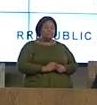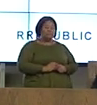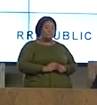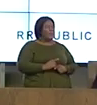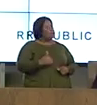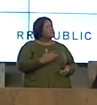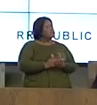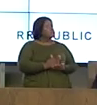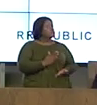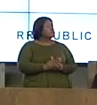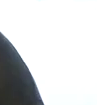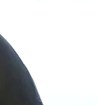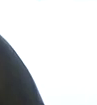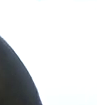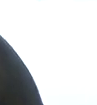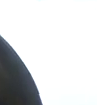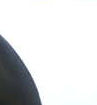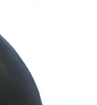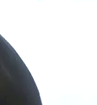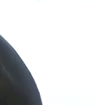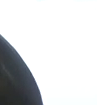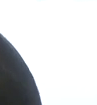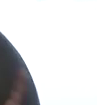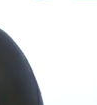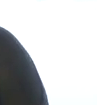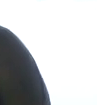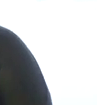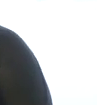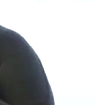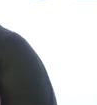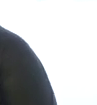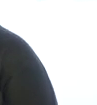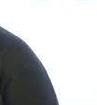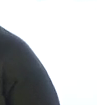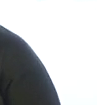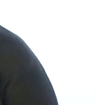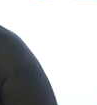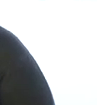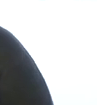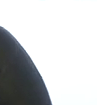I'm not sure if I have not covered all of those areas.